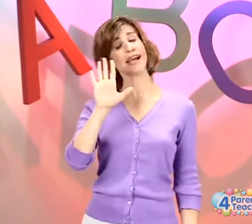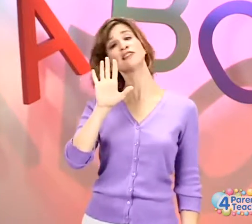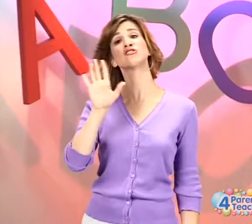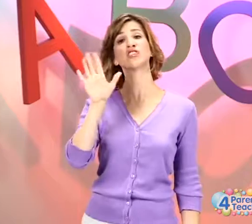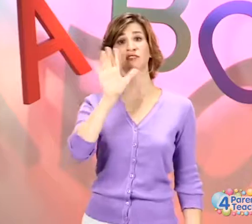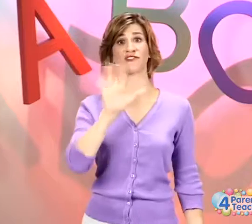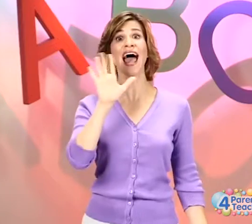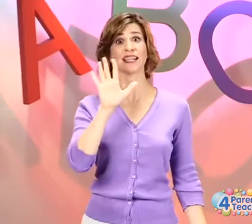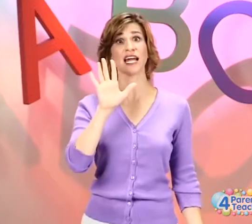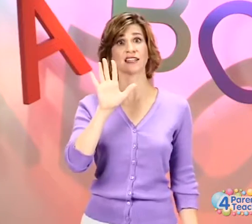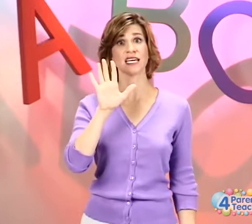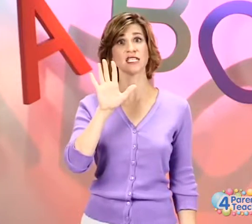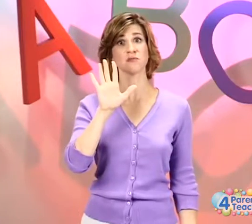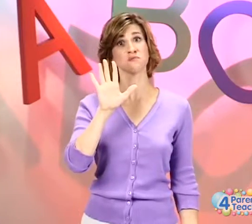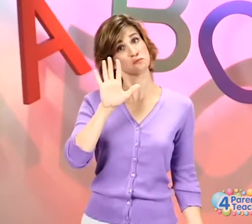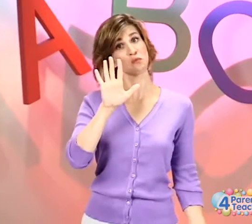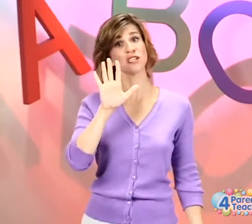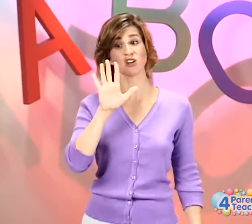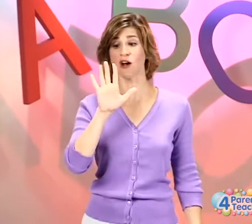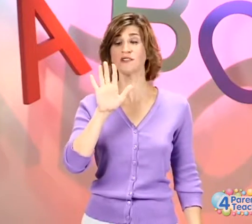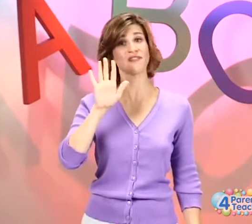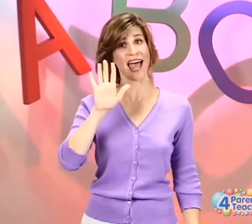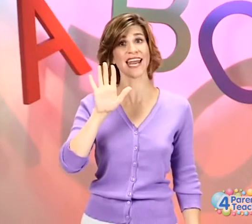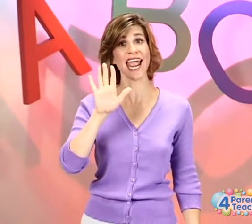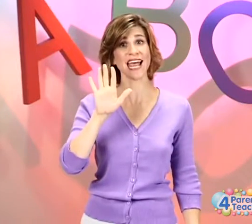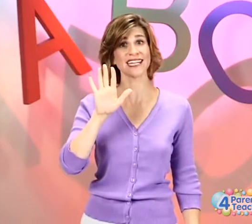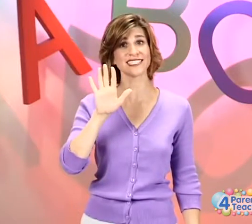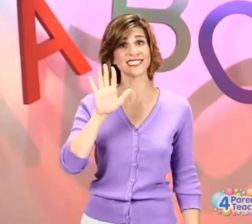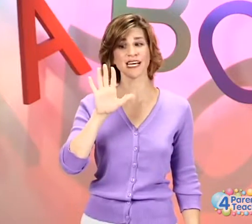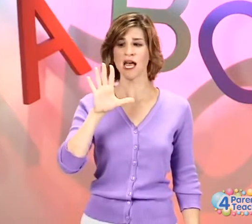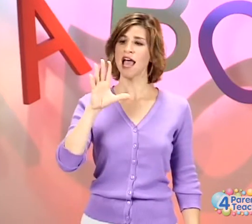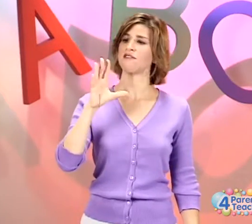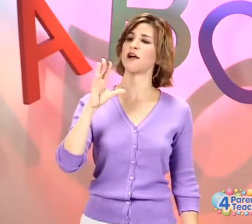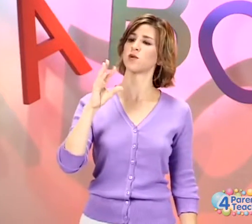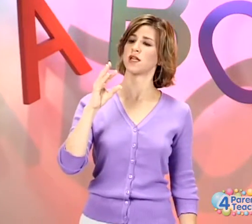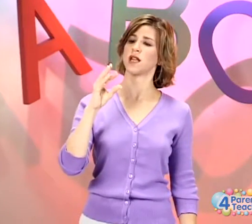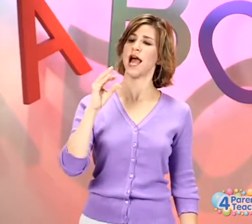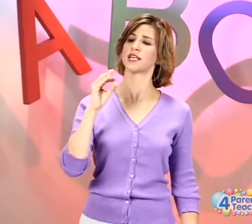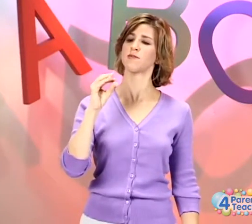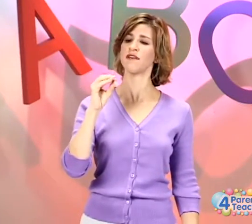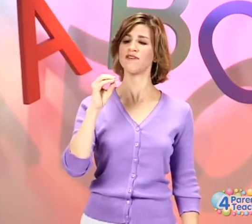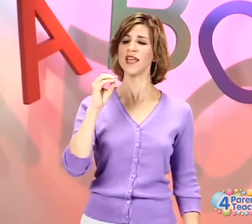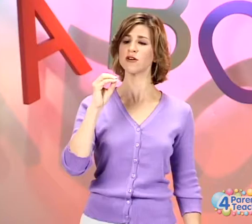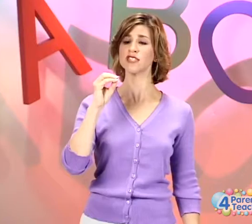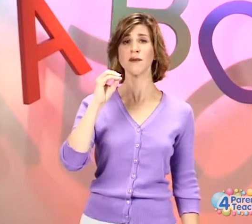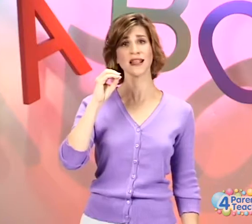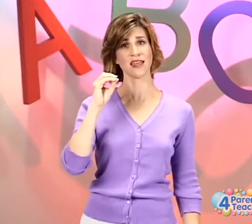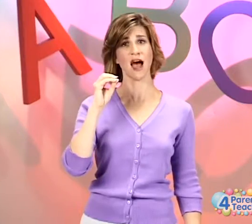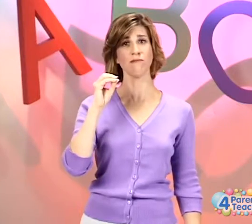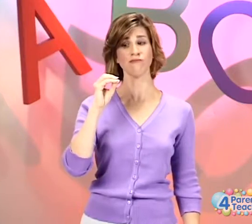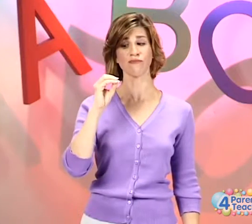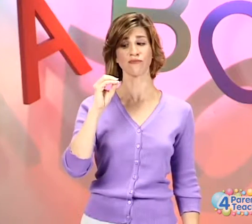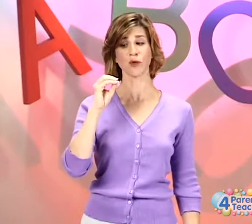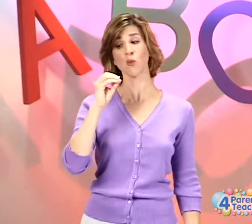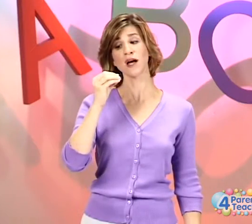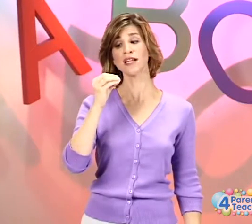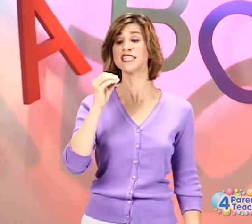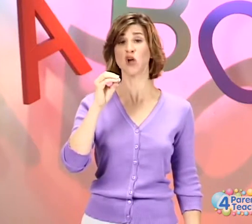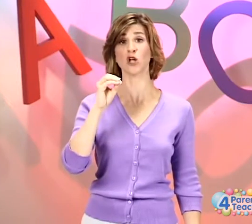hand is just flat like this, well it's called a flat hand. If I relax my fingers and my thumb, well, it's called